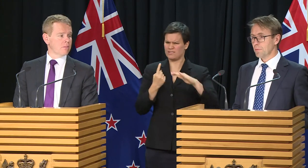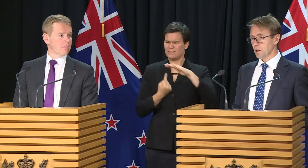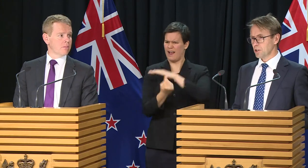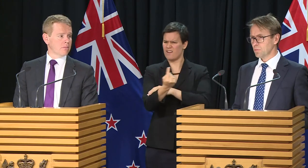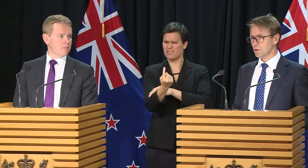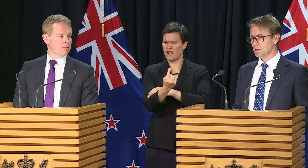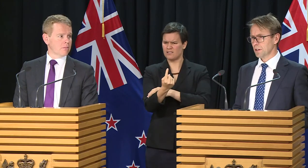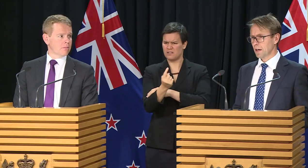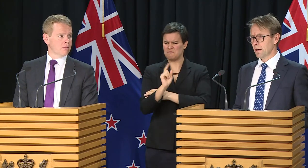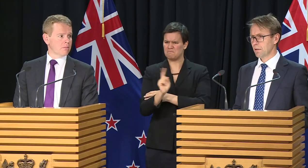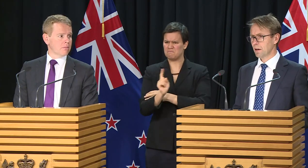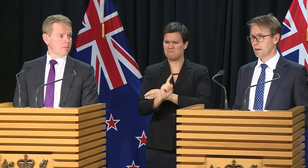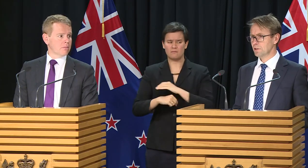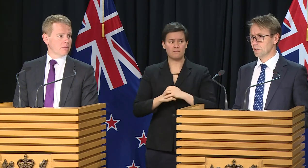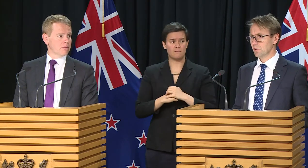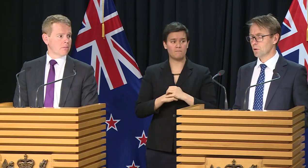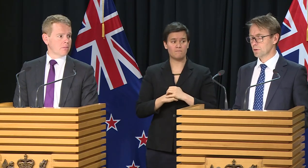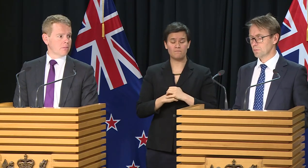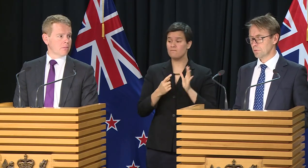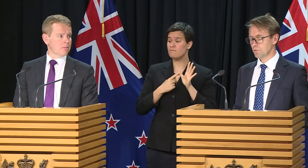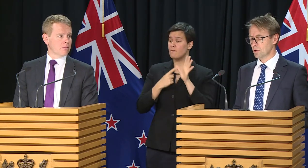early information was,